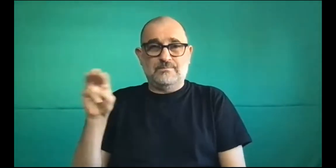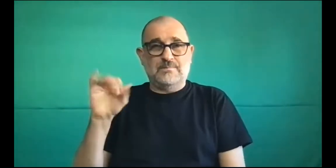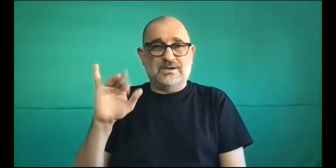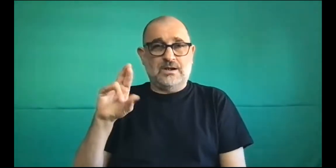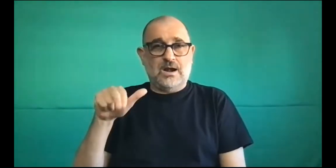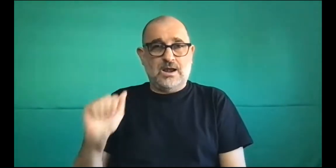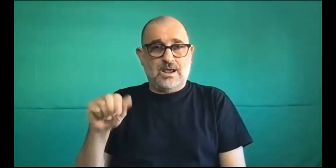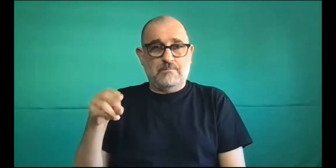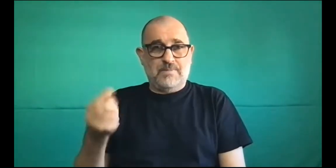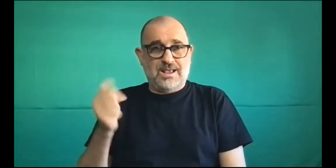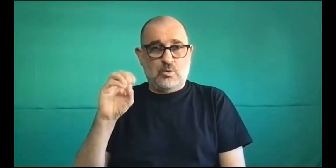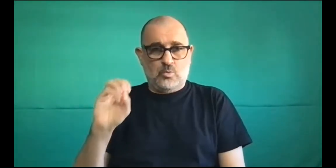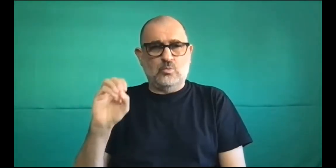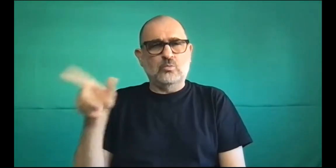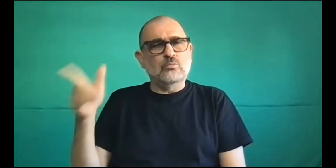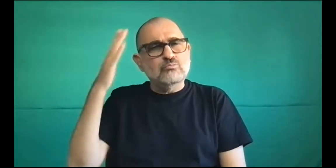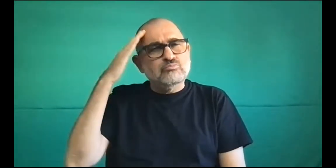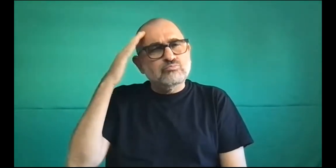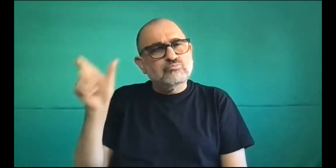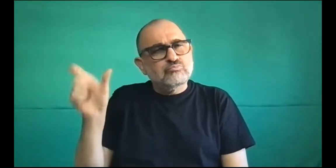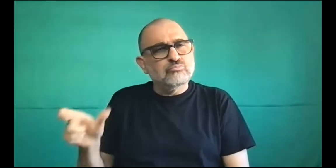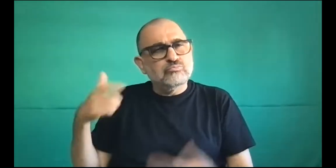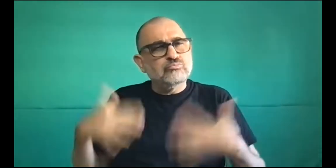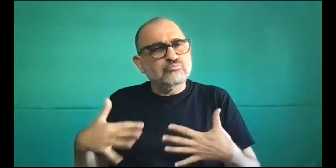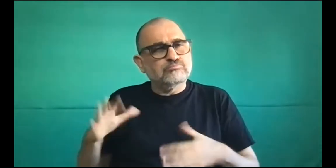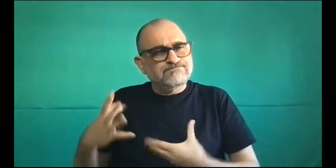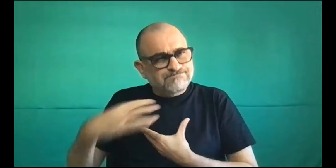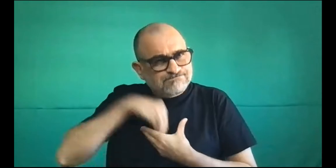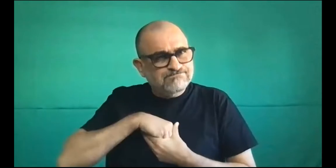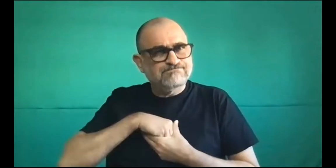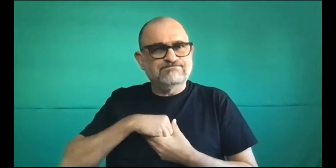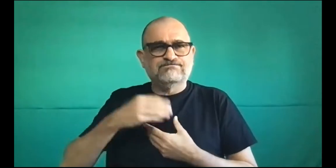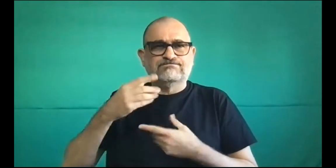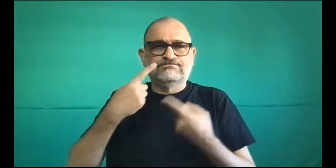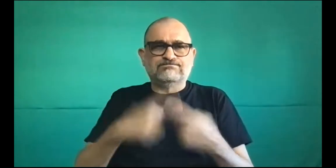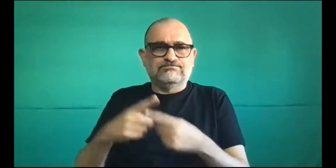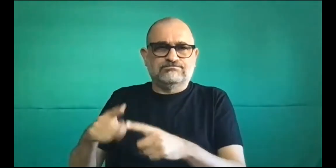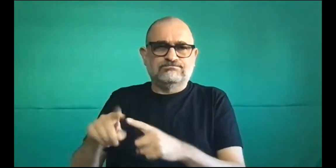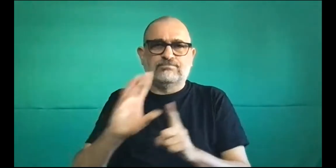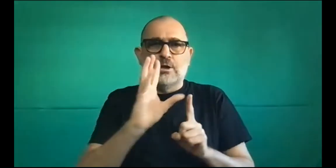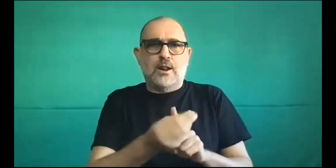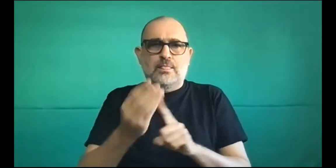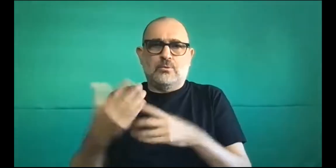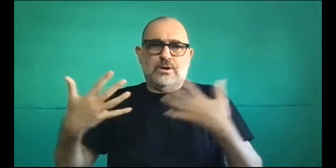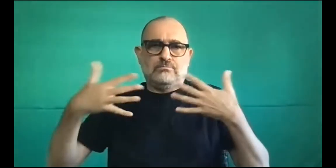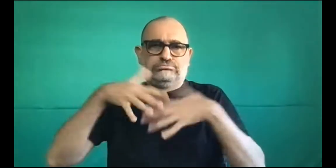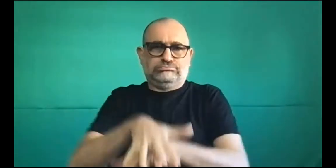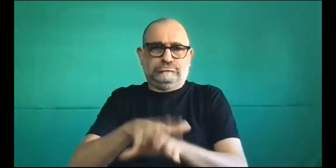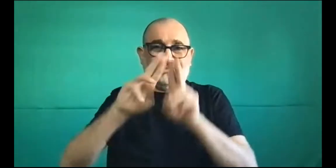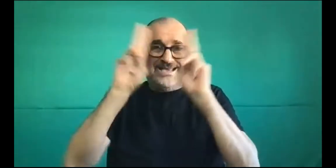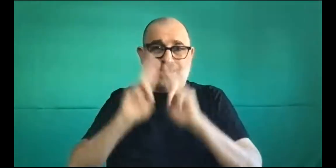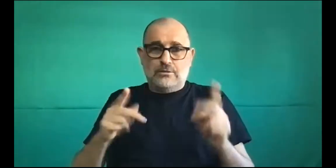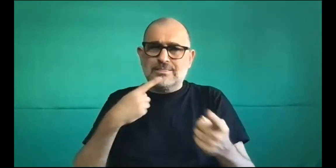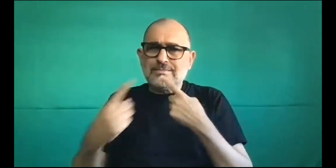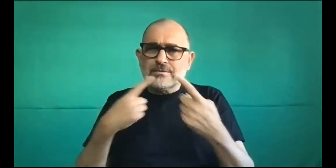are so important. I would like to ask you, Mirna, how do you think, or what could be